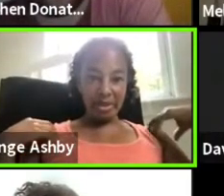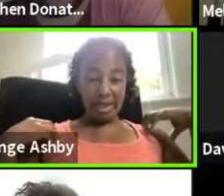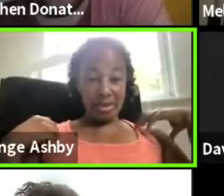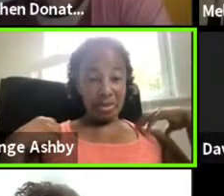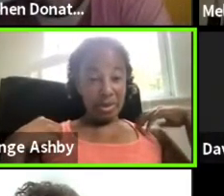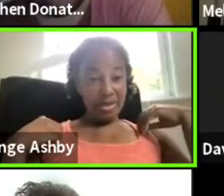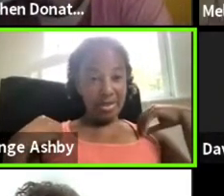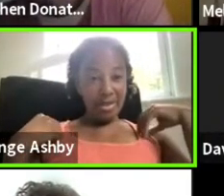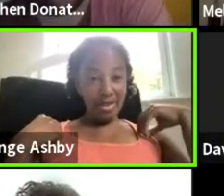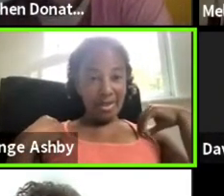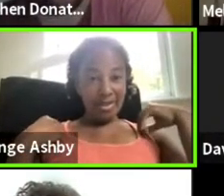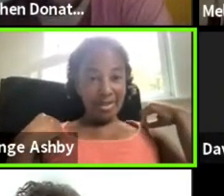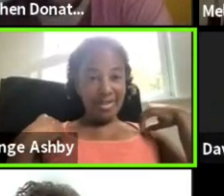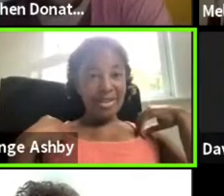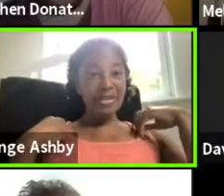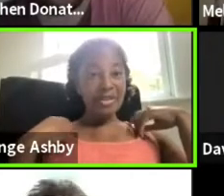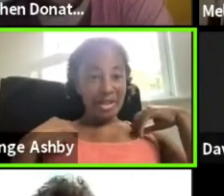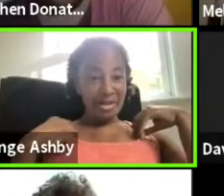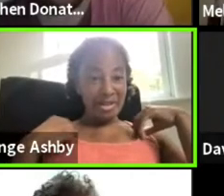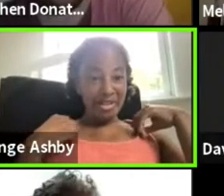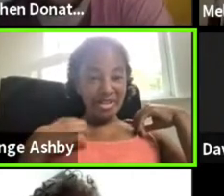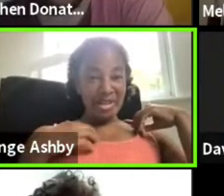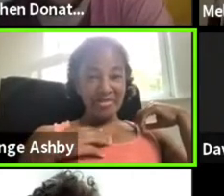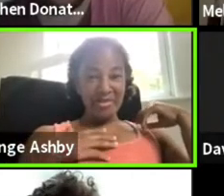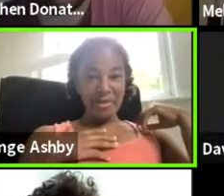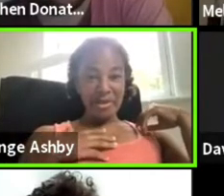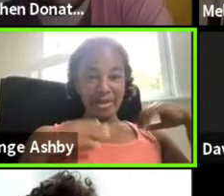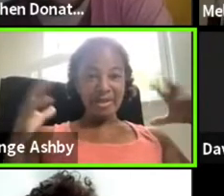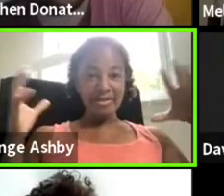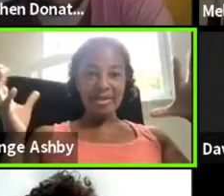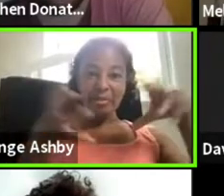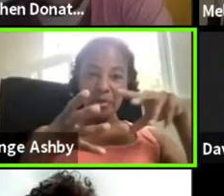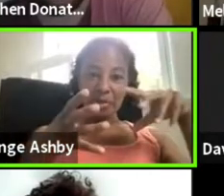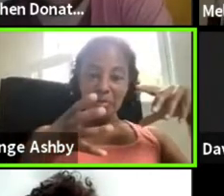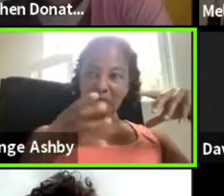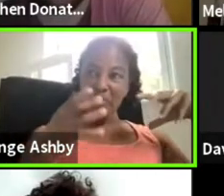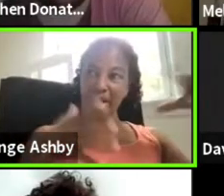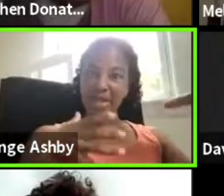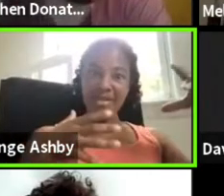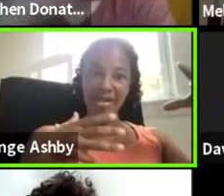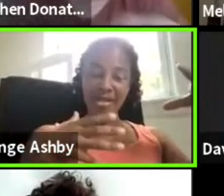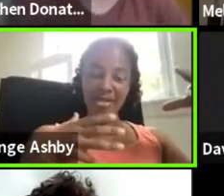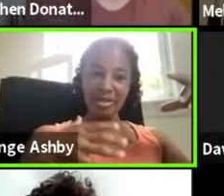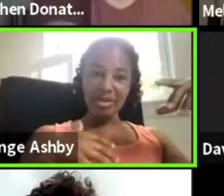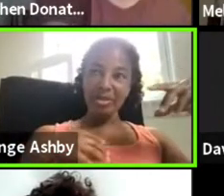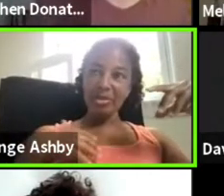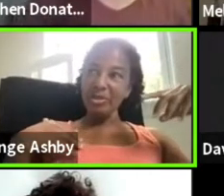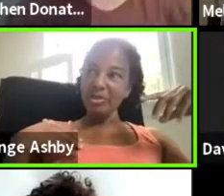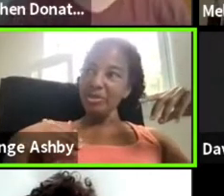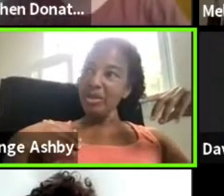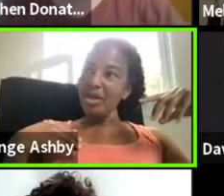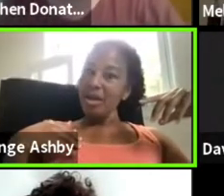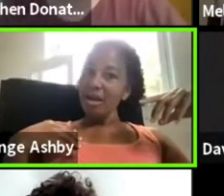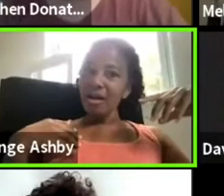William Leo Hansberry Society a year ago on July 4th, and it's a group of Black scholars